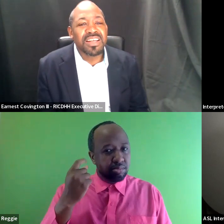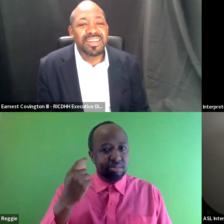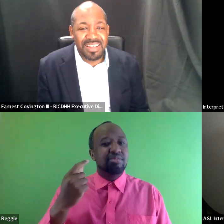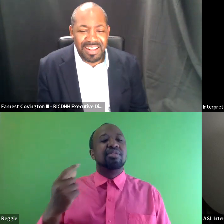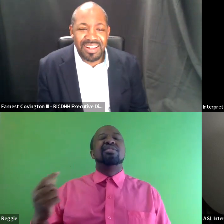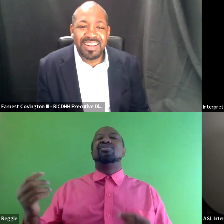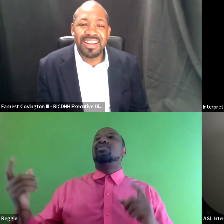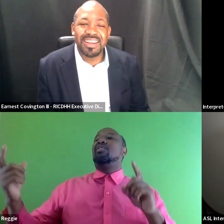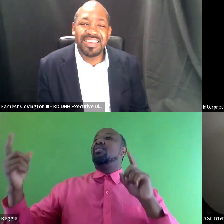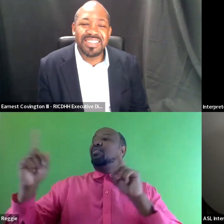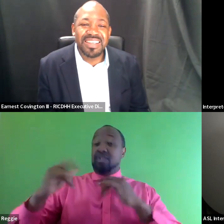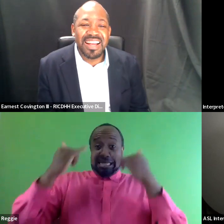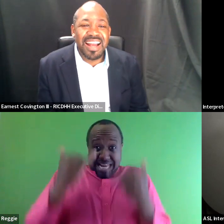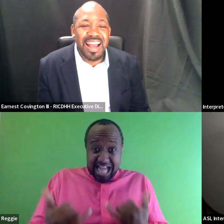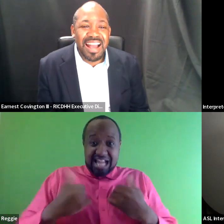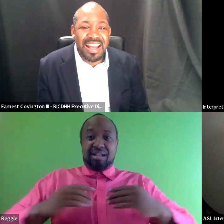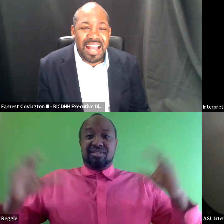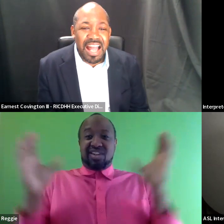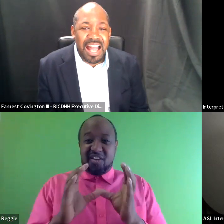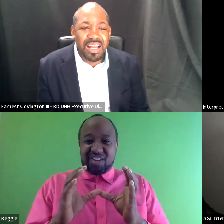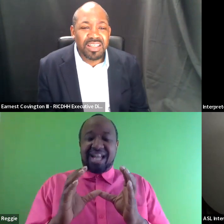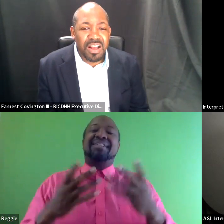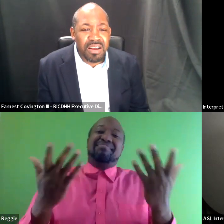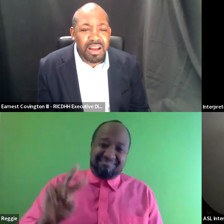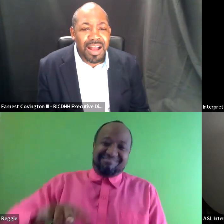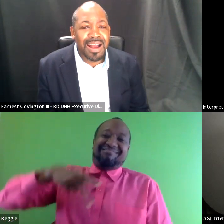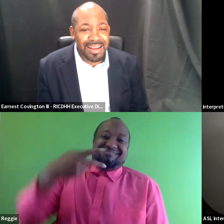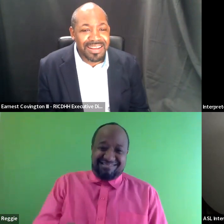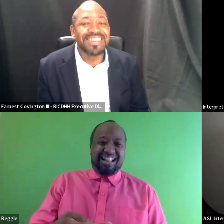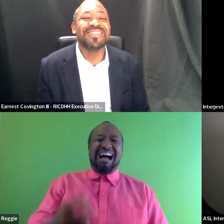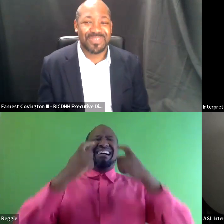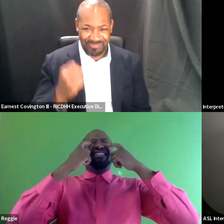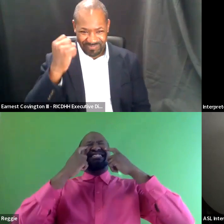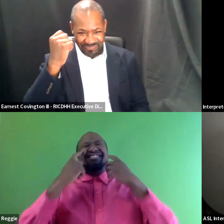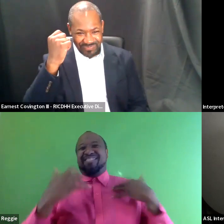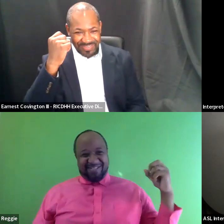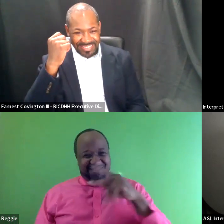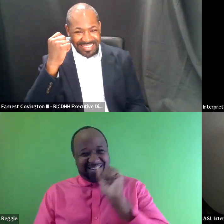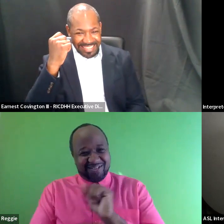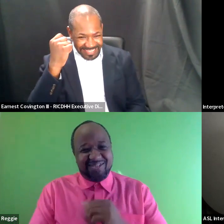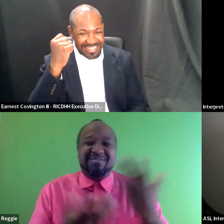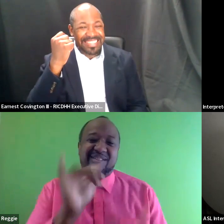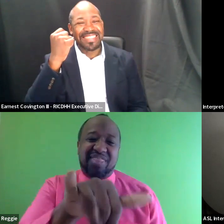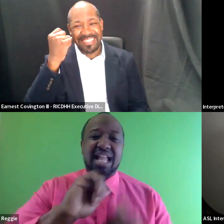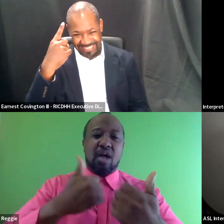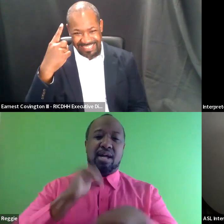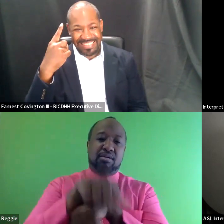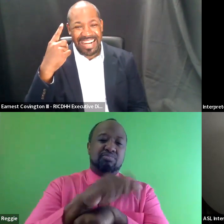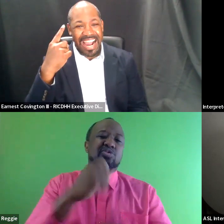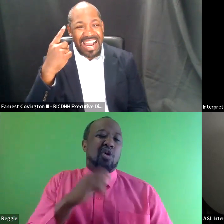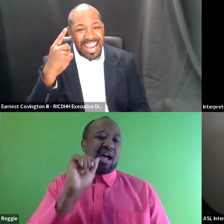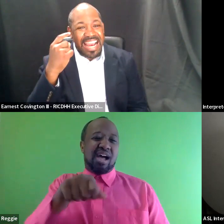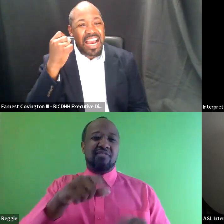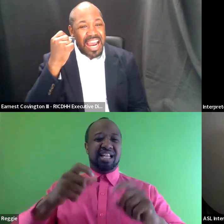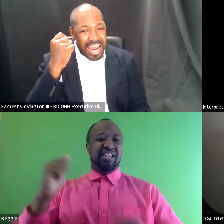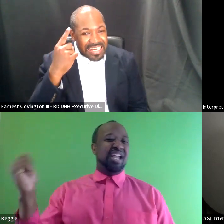and then there was this one time I had an interaction that ended up in tears, and I was so